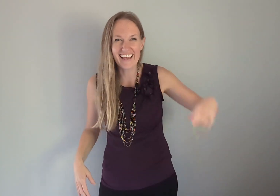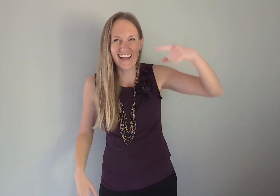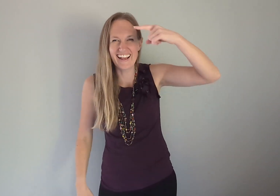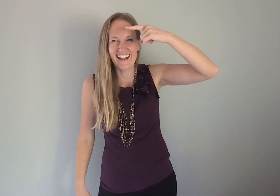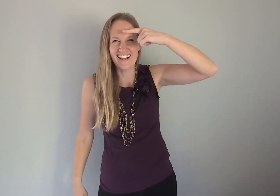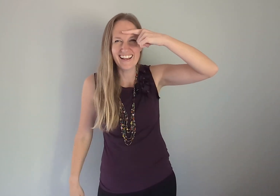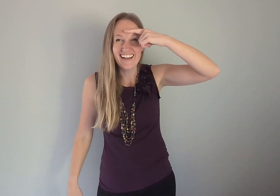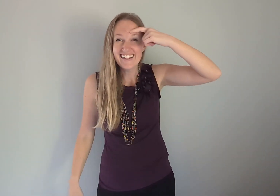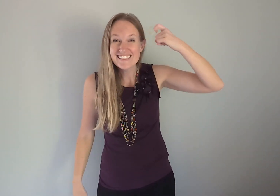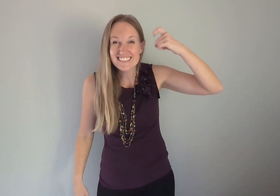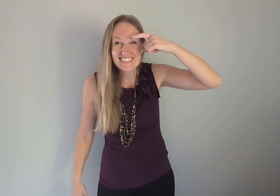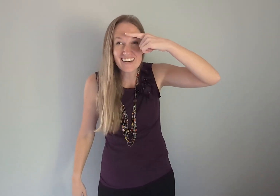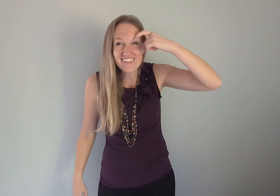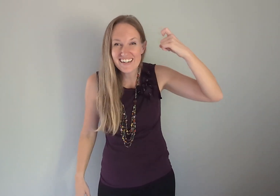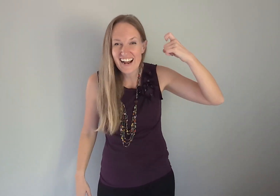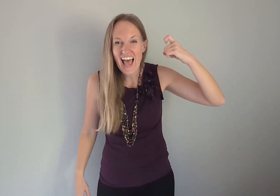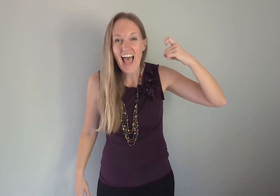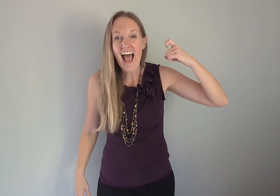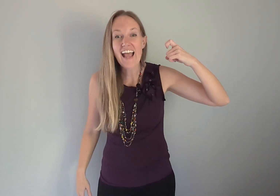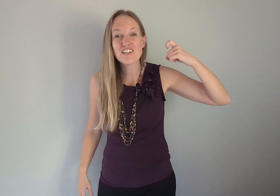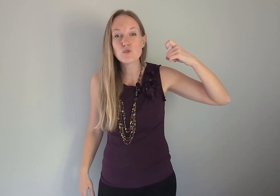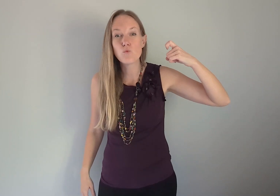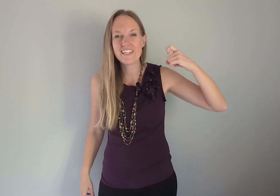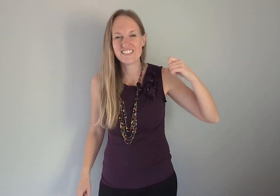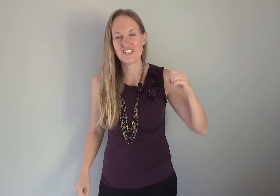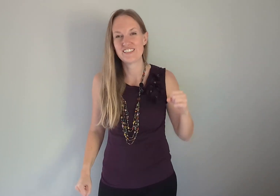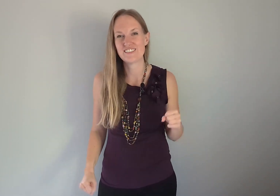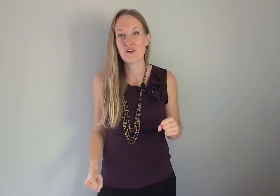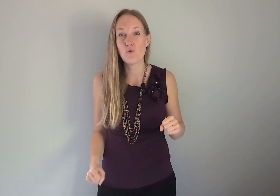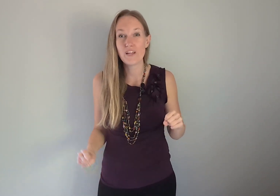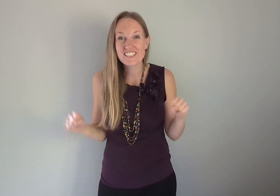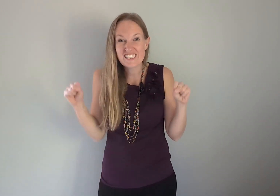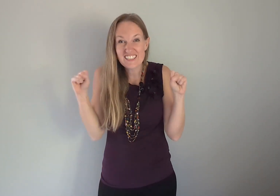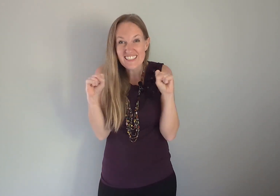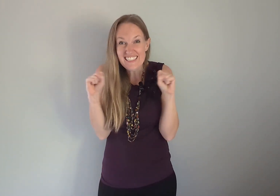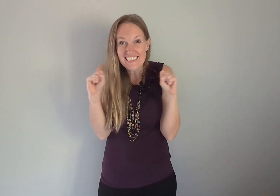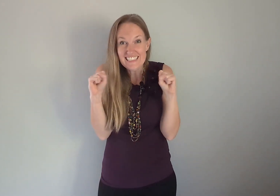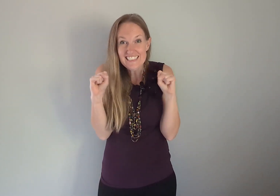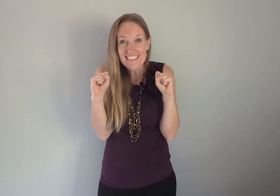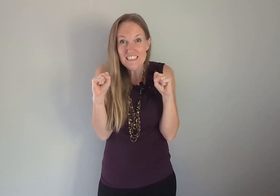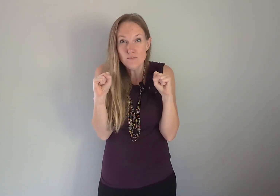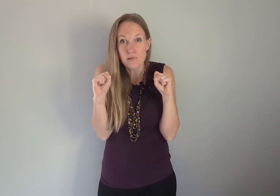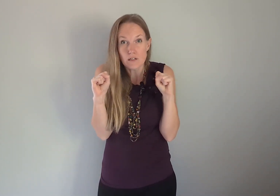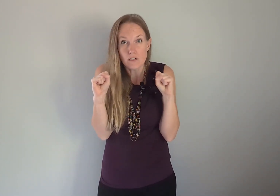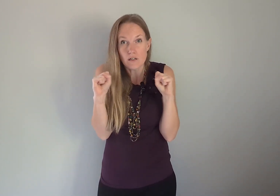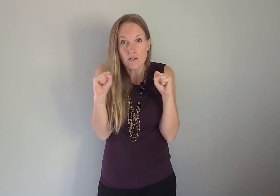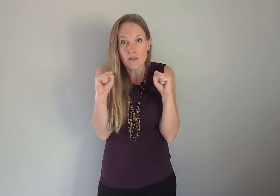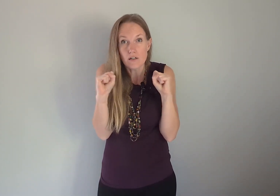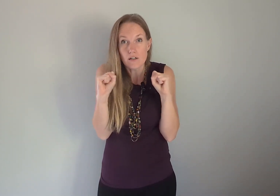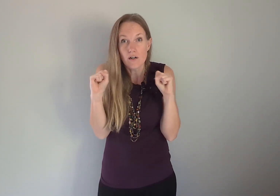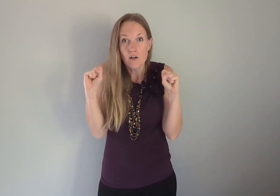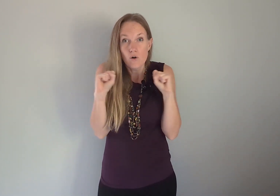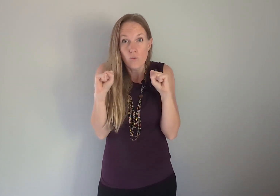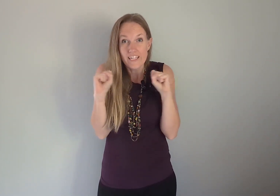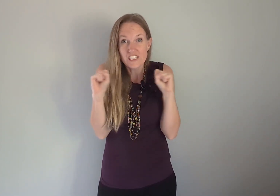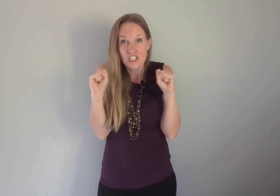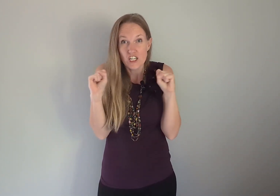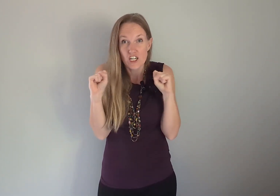okay? Summer and winter. So winter, ooh, brr, winter,